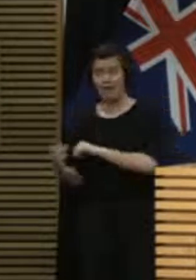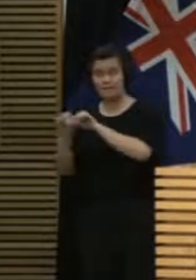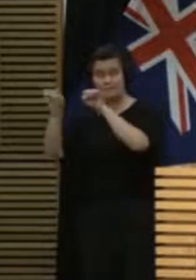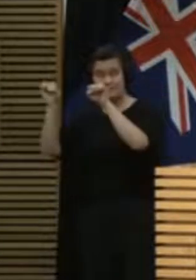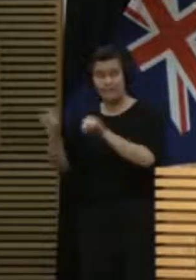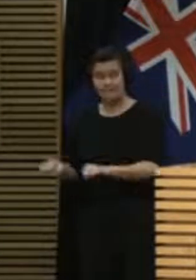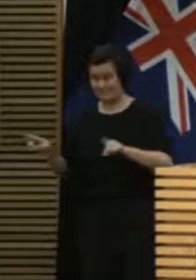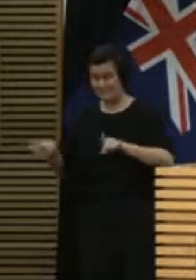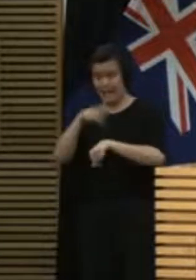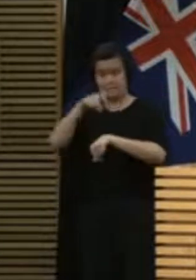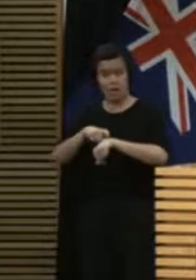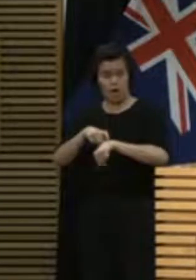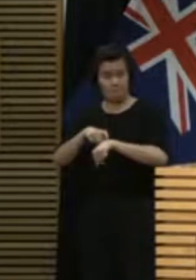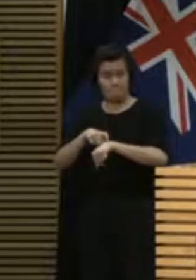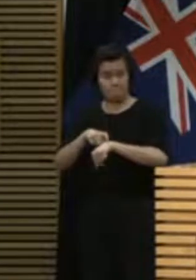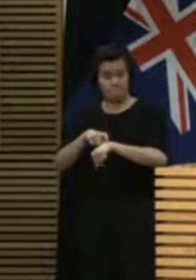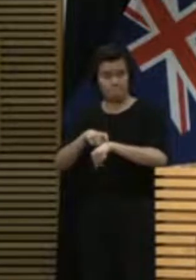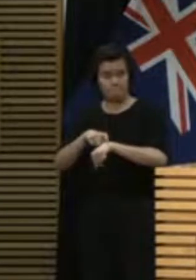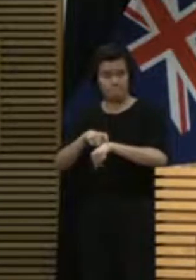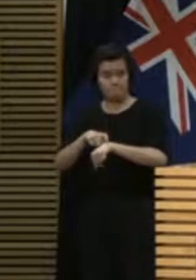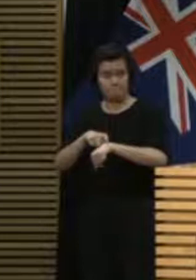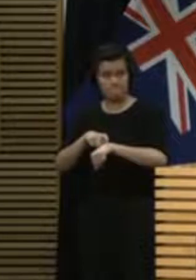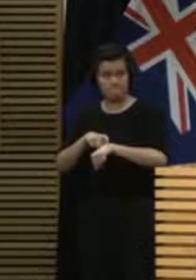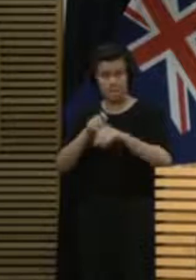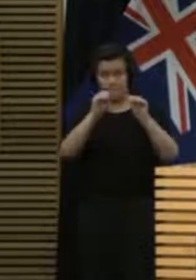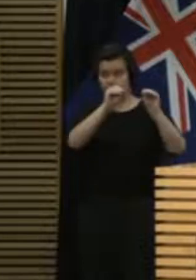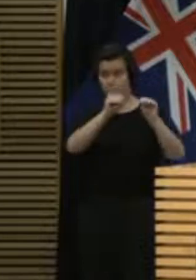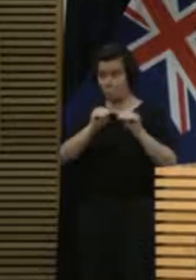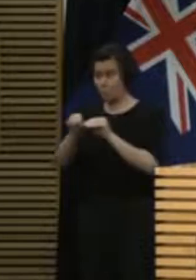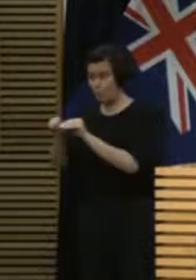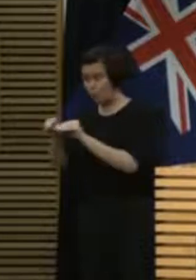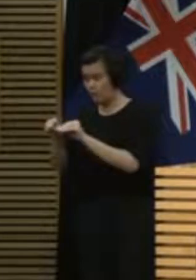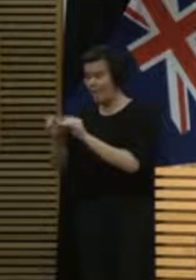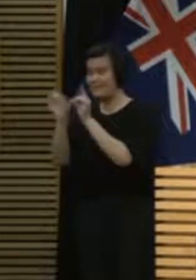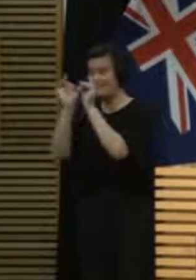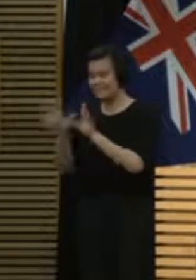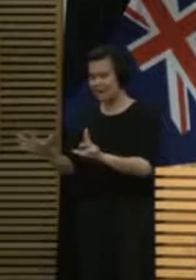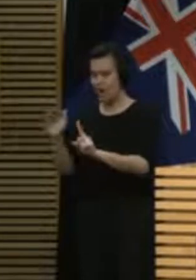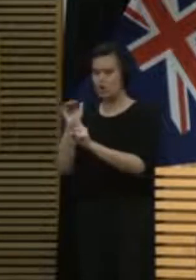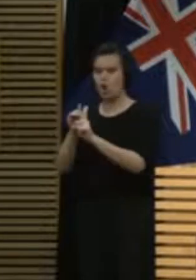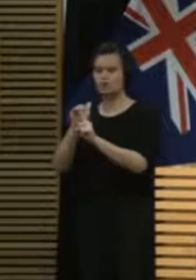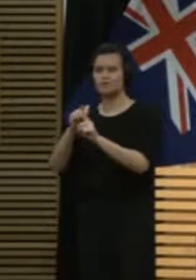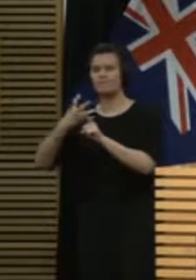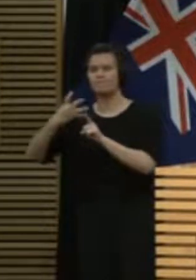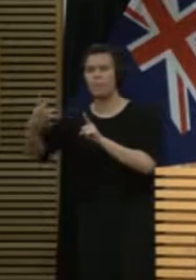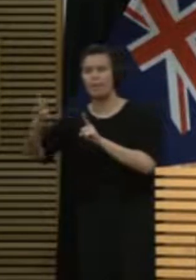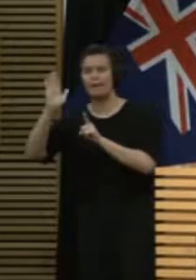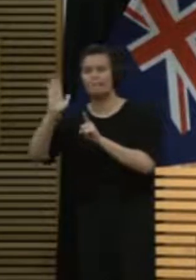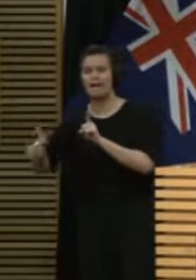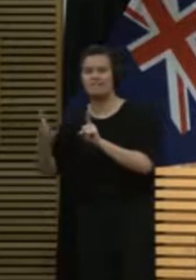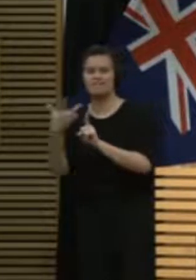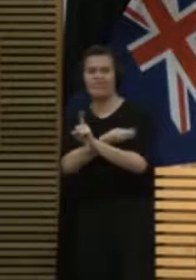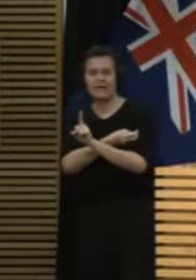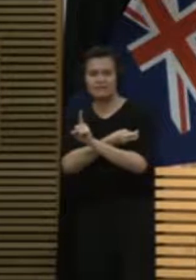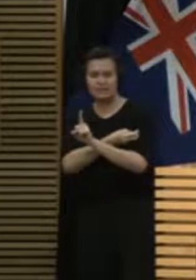4-week grace period start from day one when the new framework kicks in? Oh, you mean for the employees? Do you mean the grace? Yeah. Minister Wood,